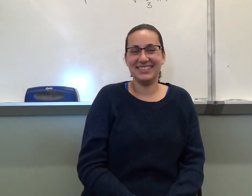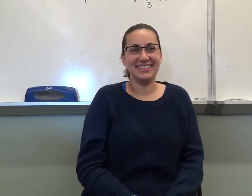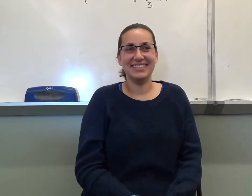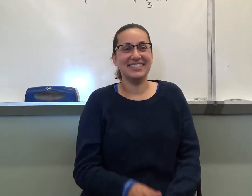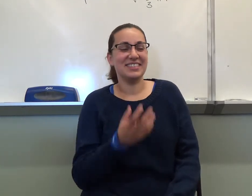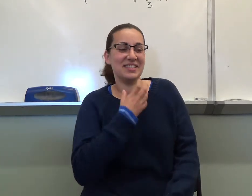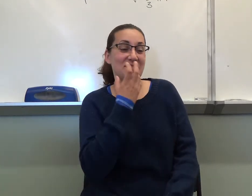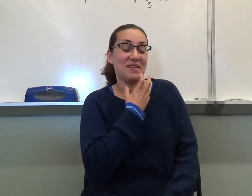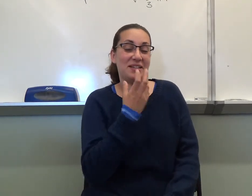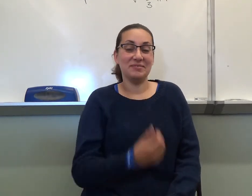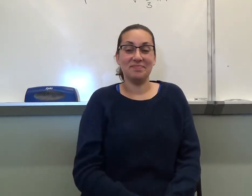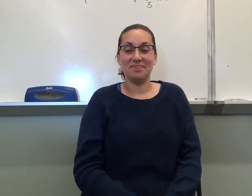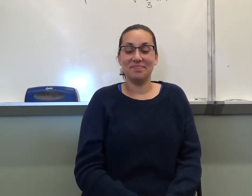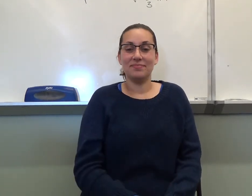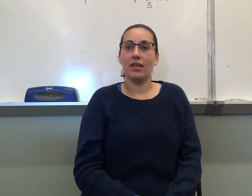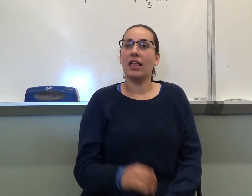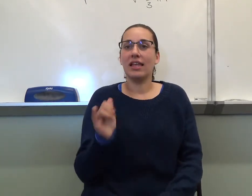little over 500,000 degrees.